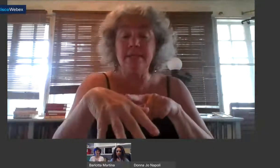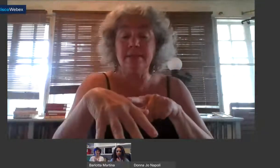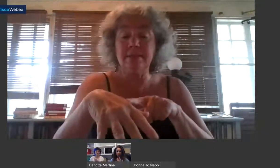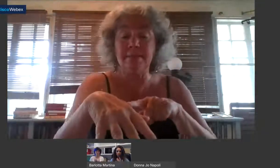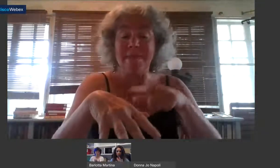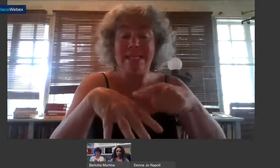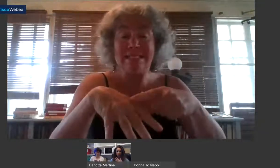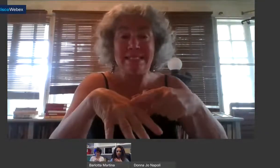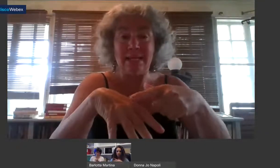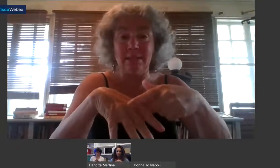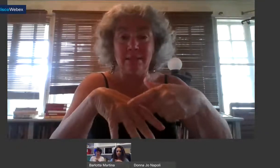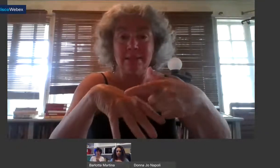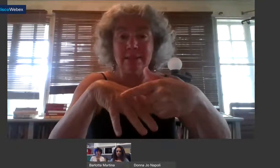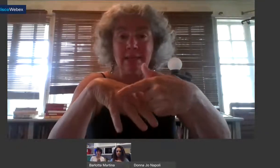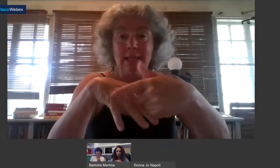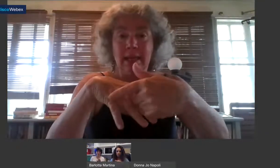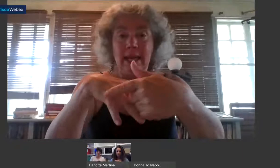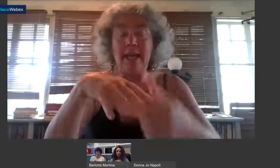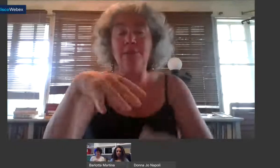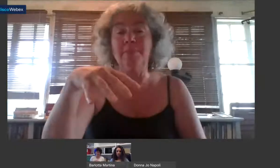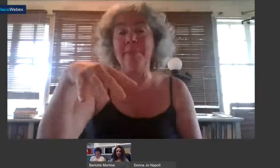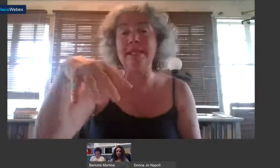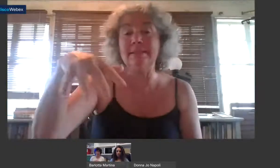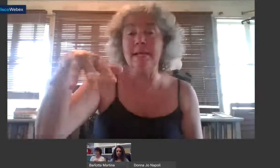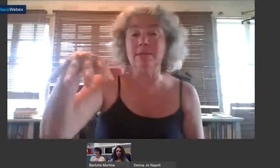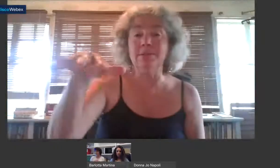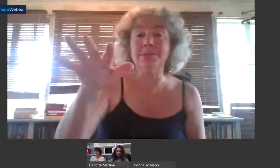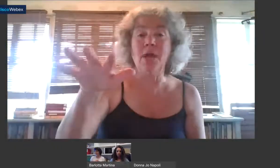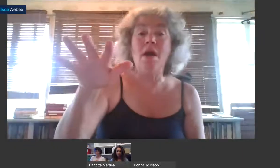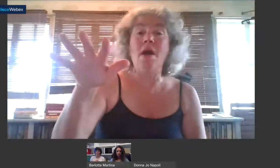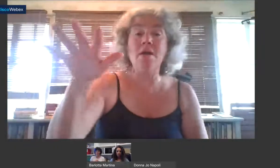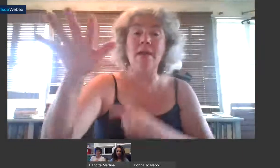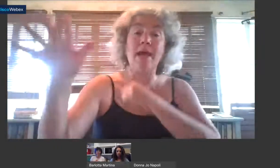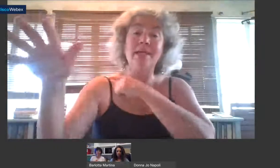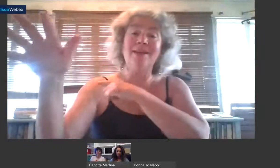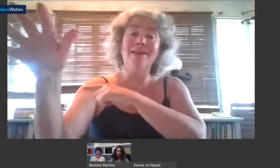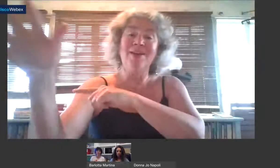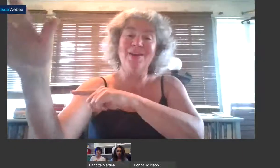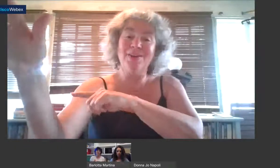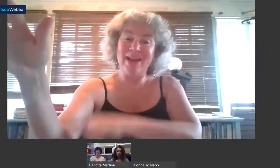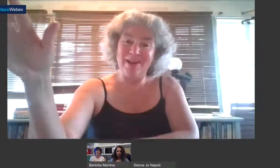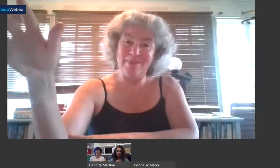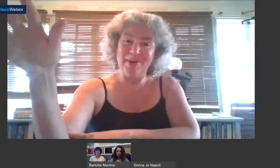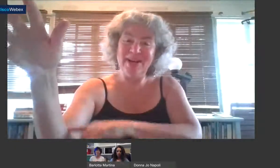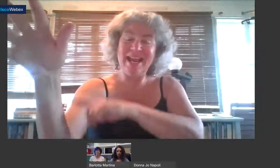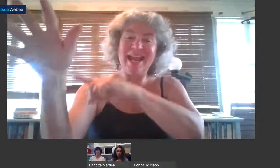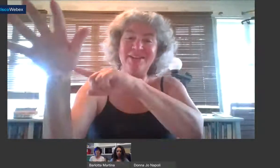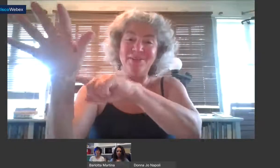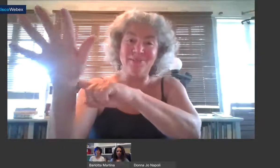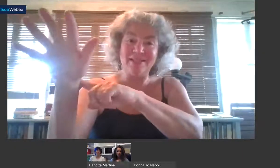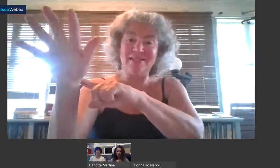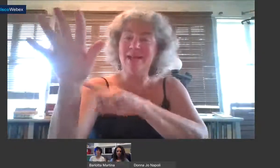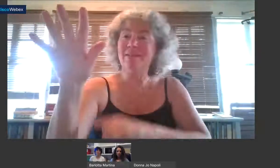these base knuckles, and your base knuckles are like your elbow and your wrist. They're